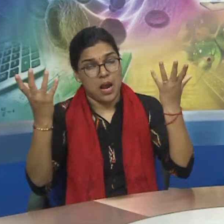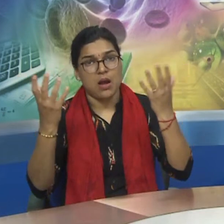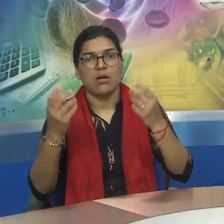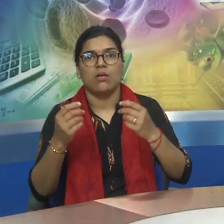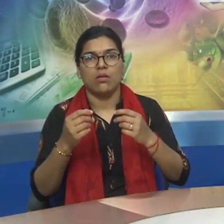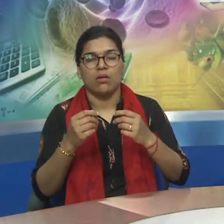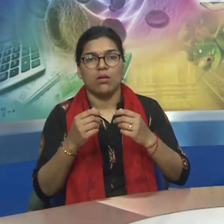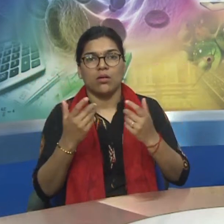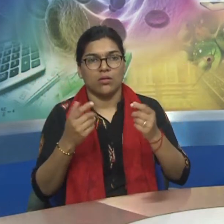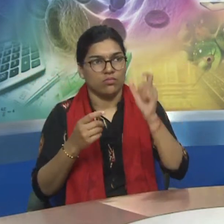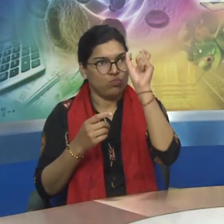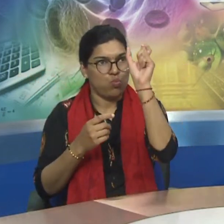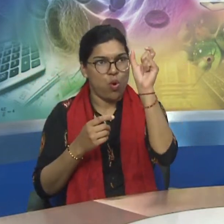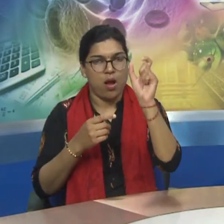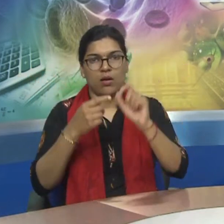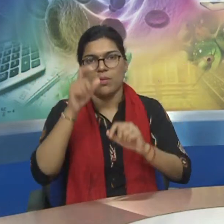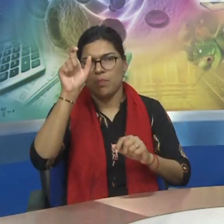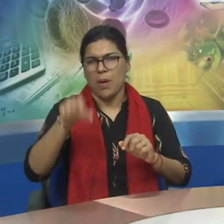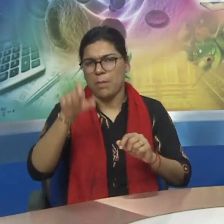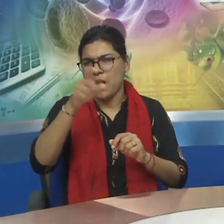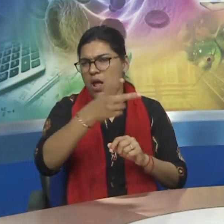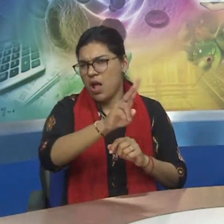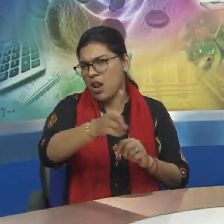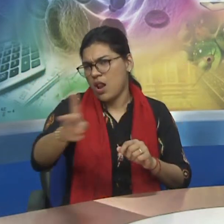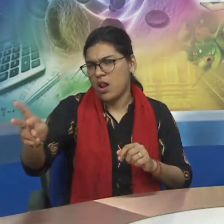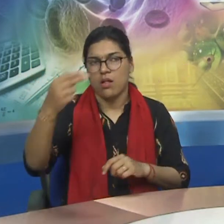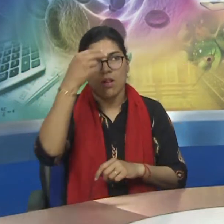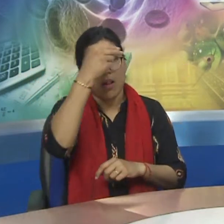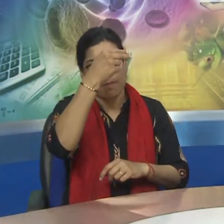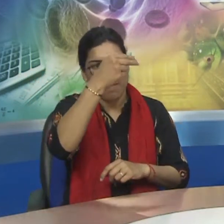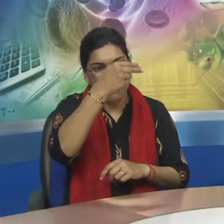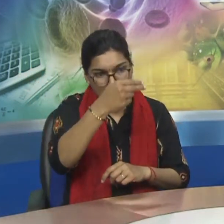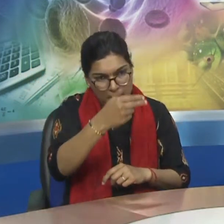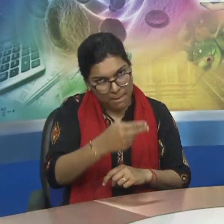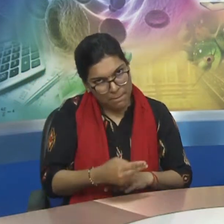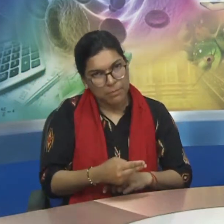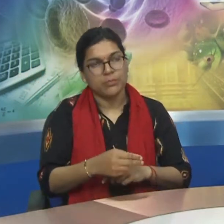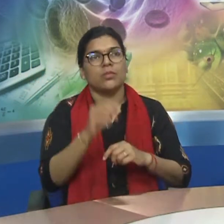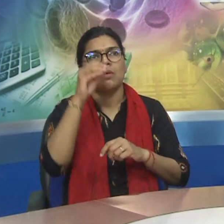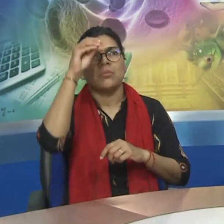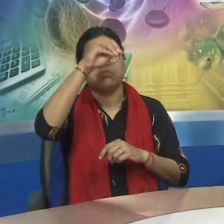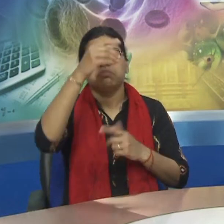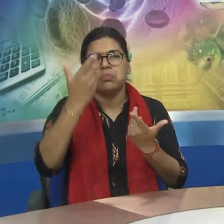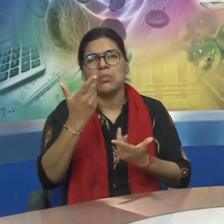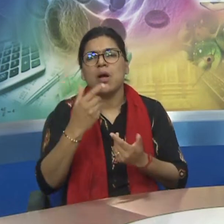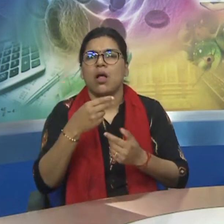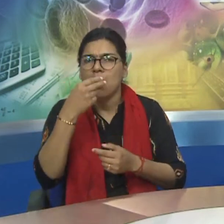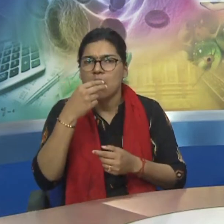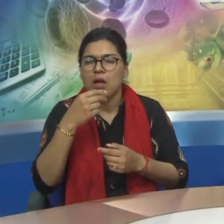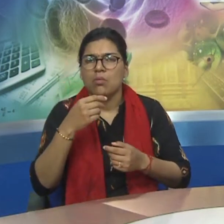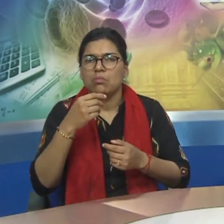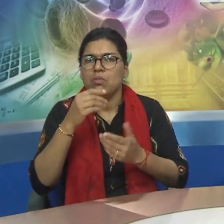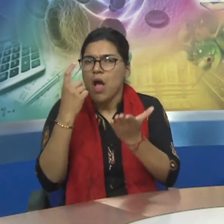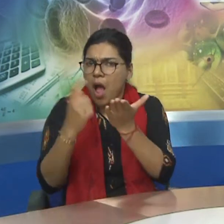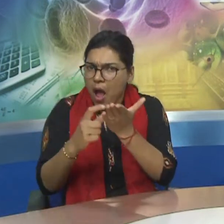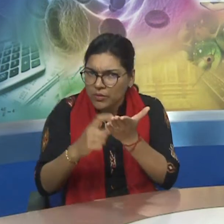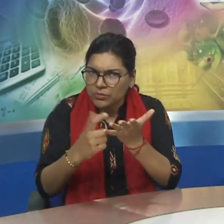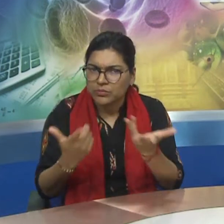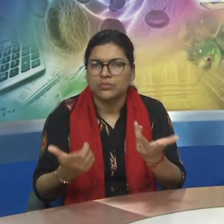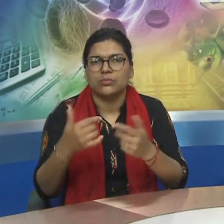appeared in front of other. You want to hide some content. For that we use this freeze panes. You can